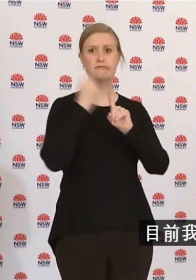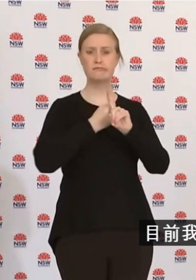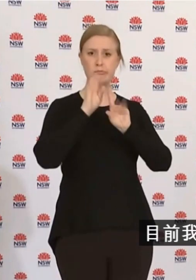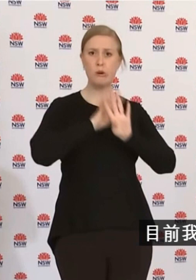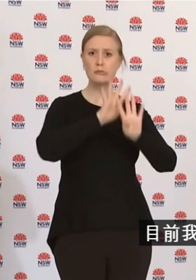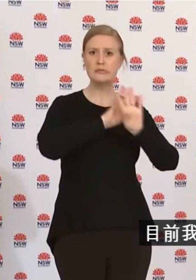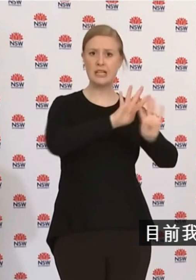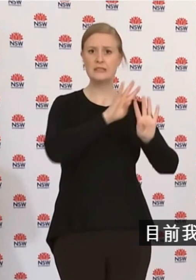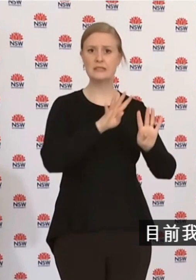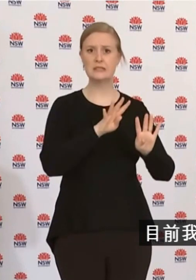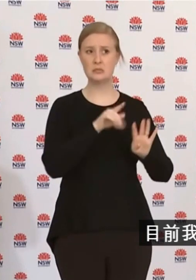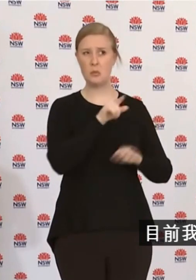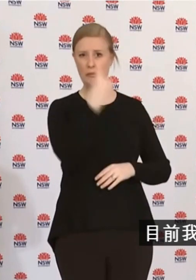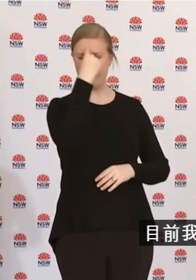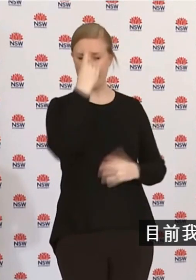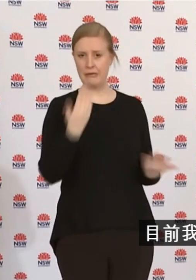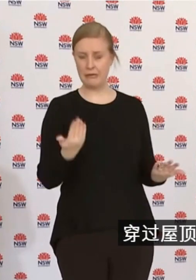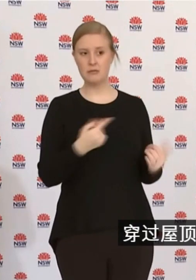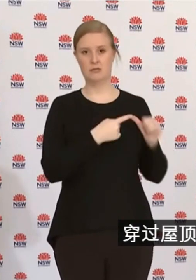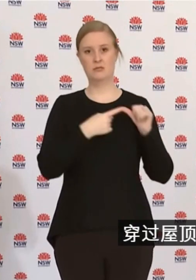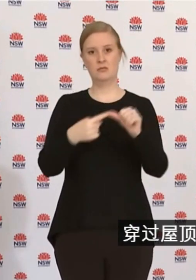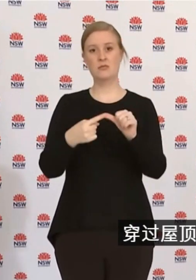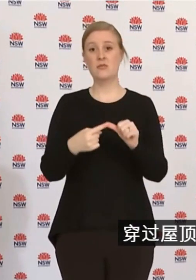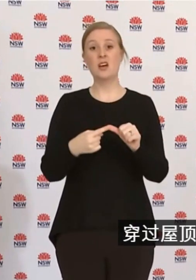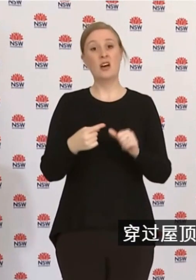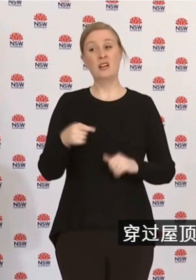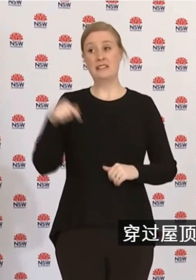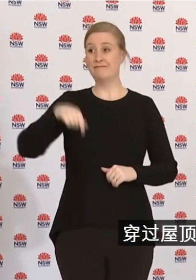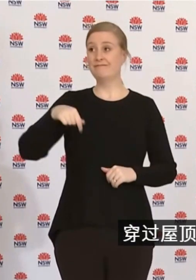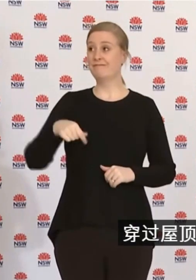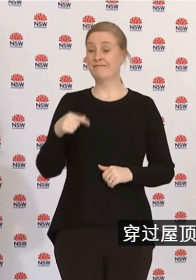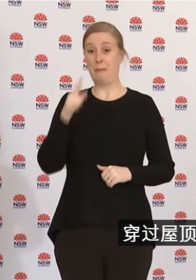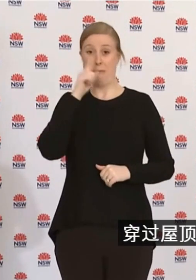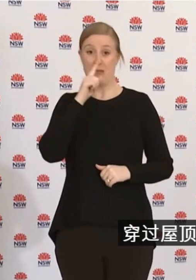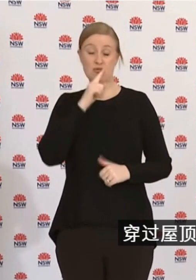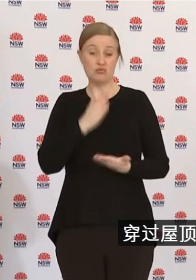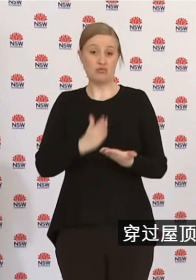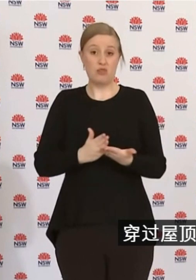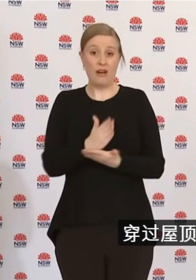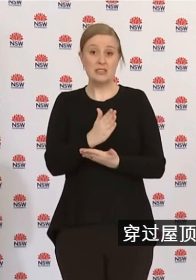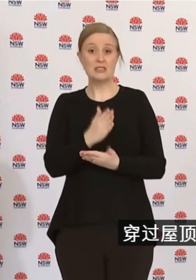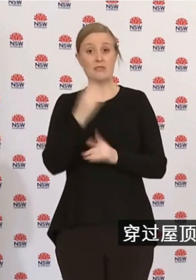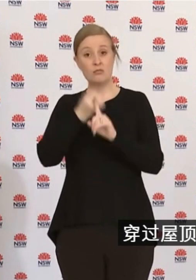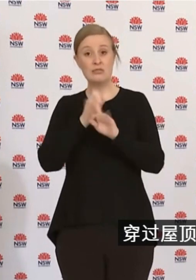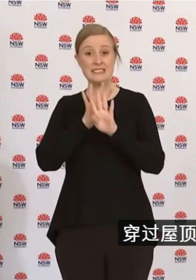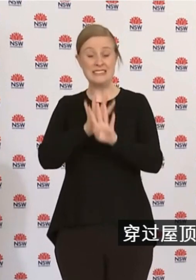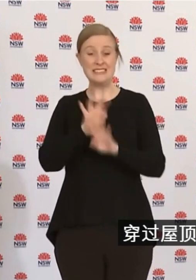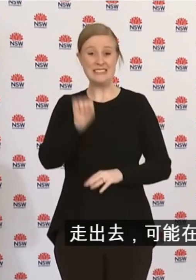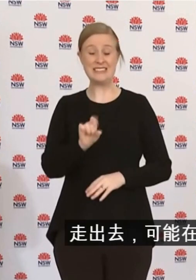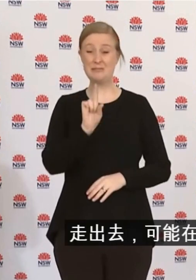At the present time, we've got cases going through the roof, and we have people thinking that it's okay